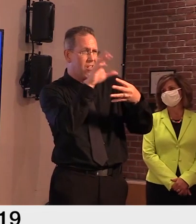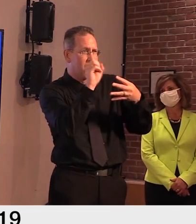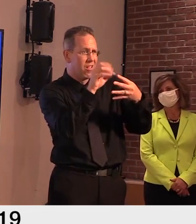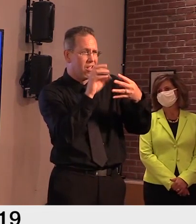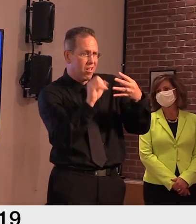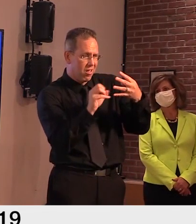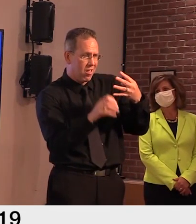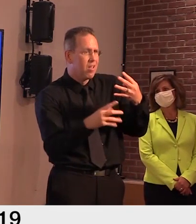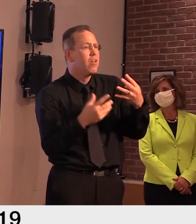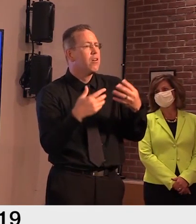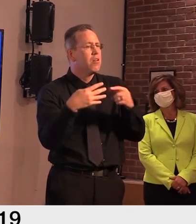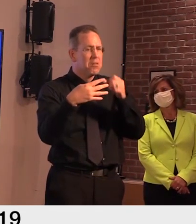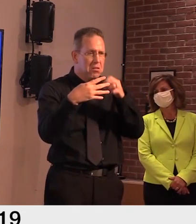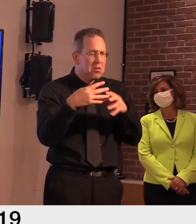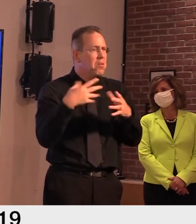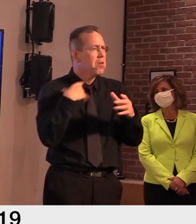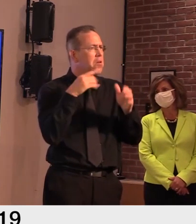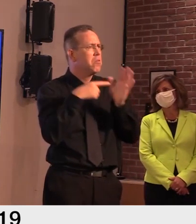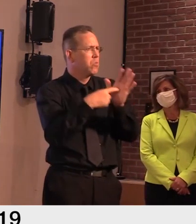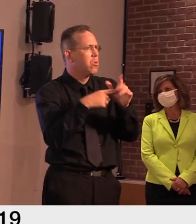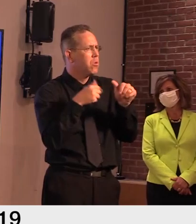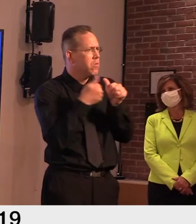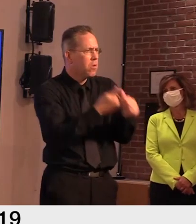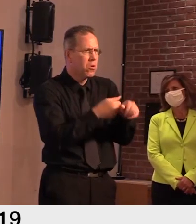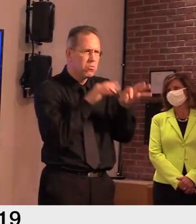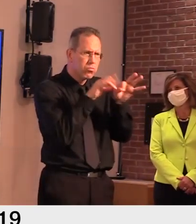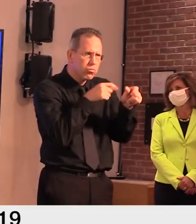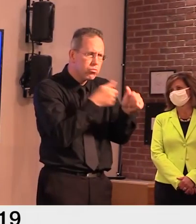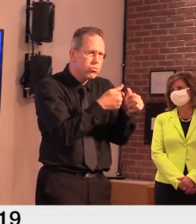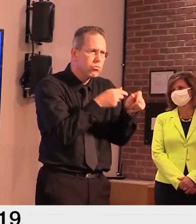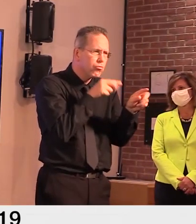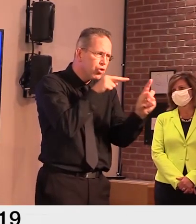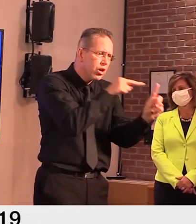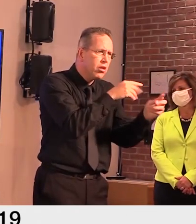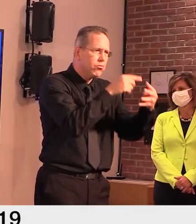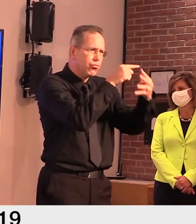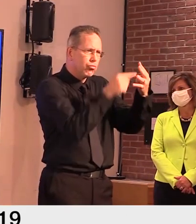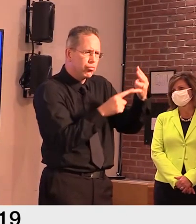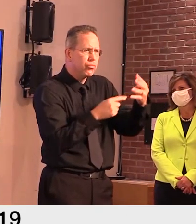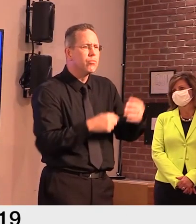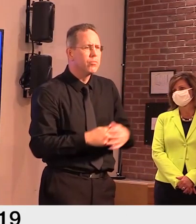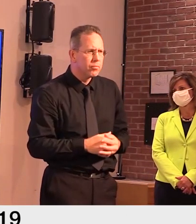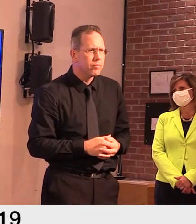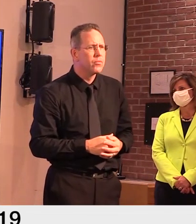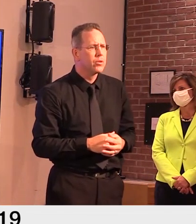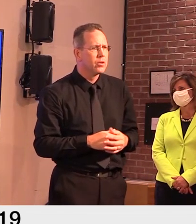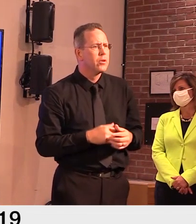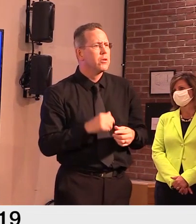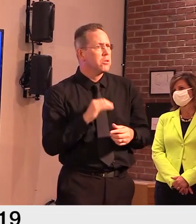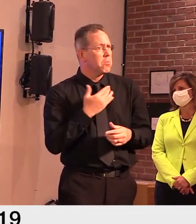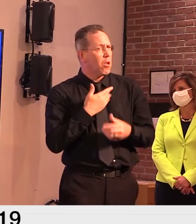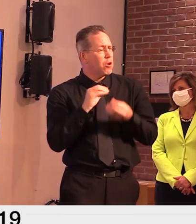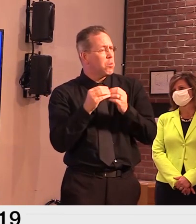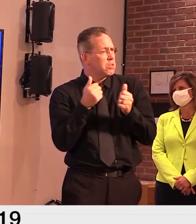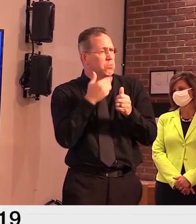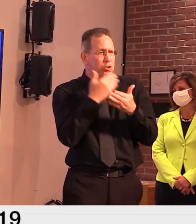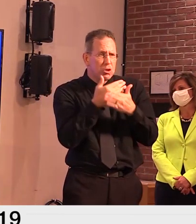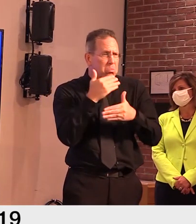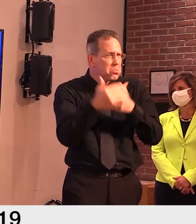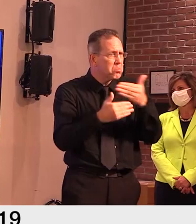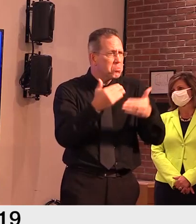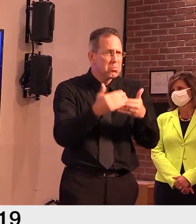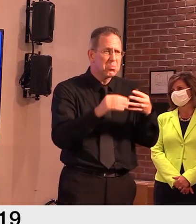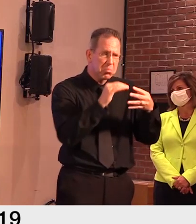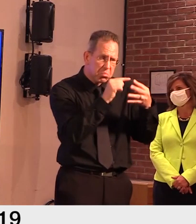our 400 active case threshold. So those are the things that we will continue to monitor and look for as we go forward, and that would give us